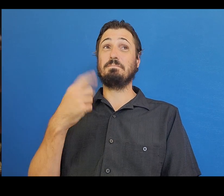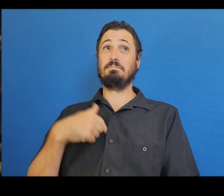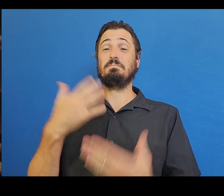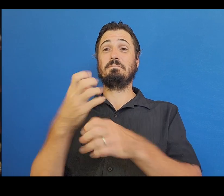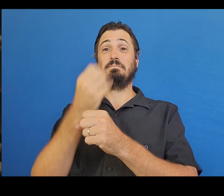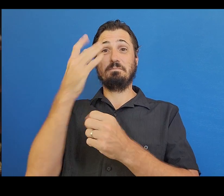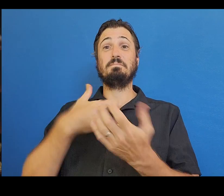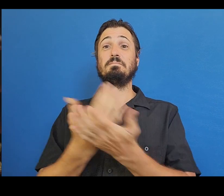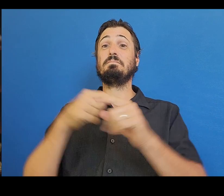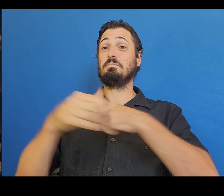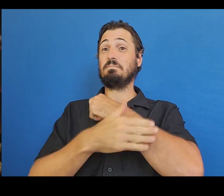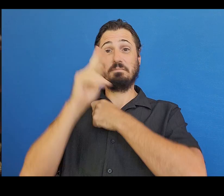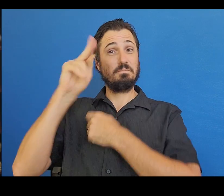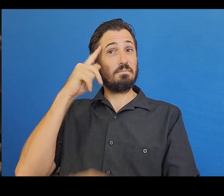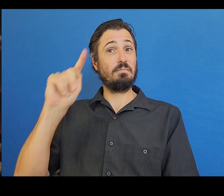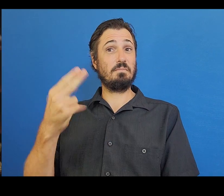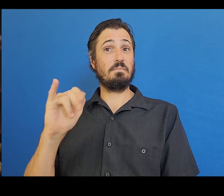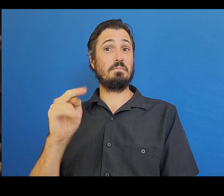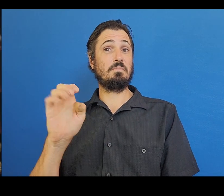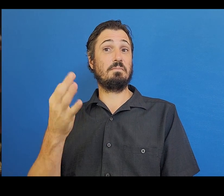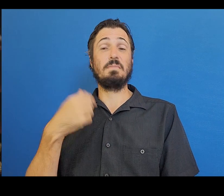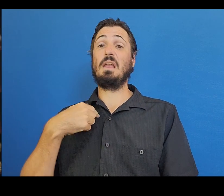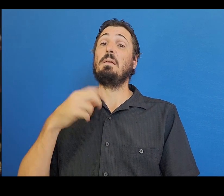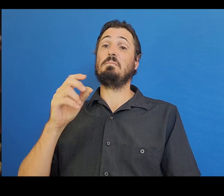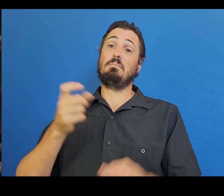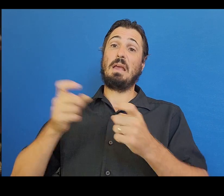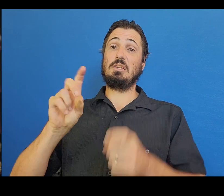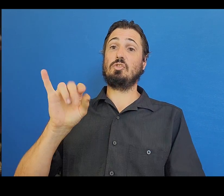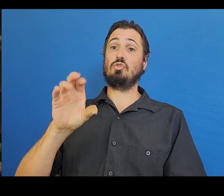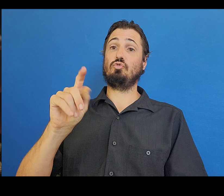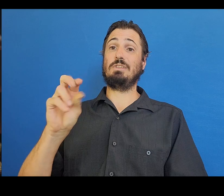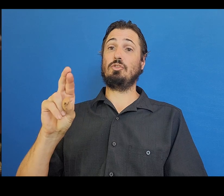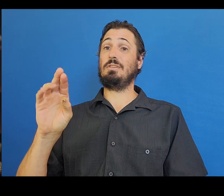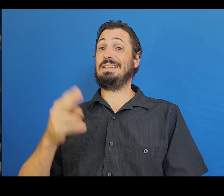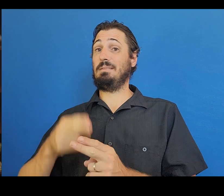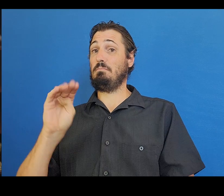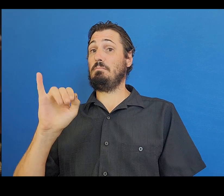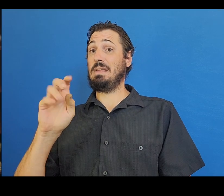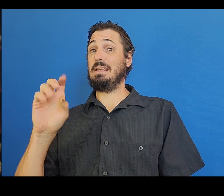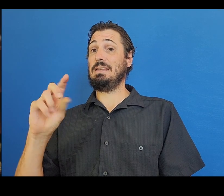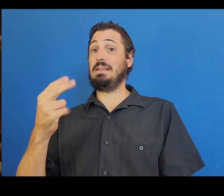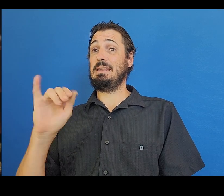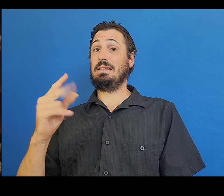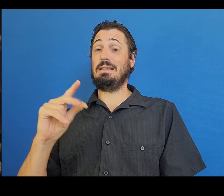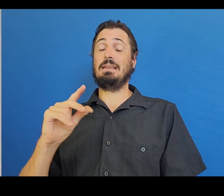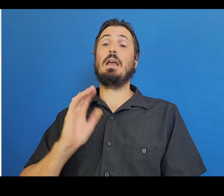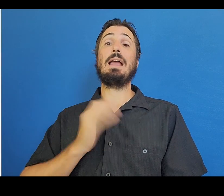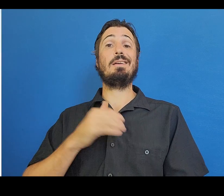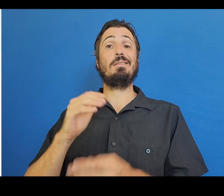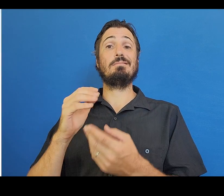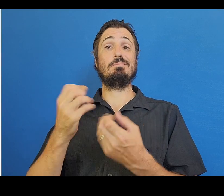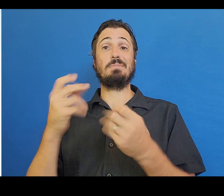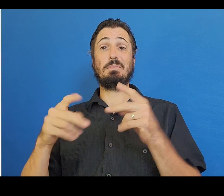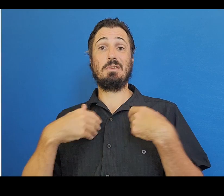Aloha Kauai. This is your County of Kauai briefing for Thursday, June 9th. I'm Managing Director Mike DeHelig. Kauai's COVID case